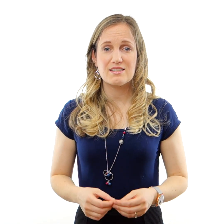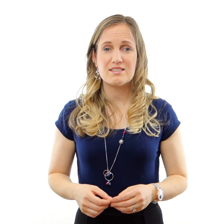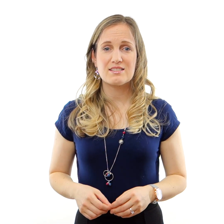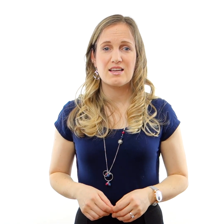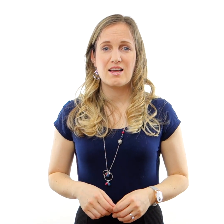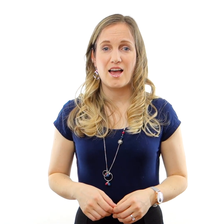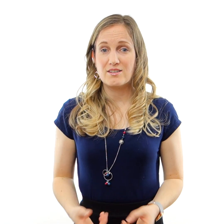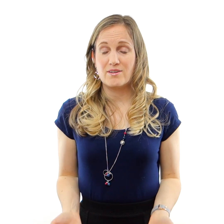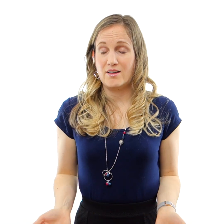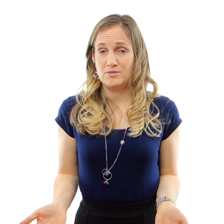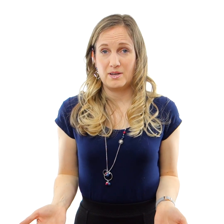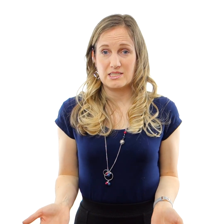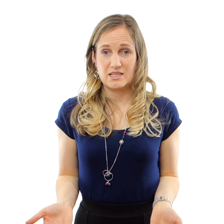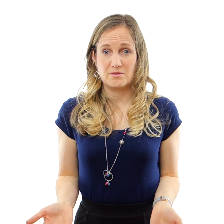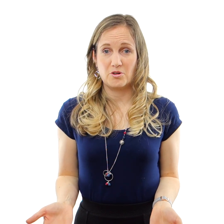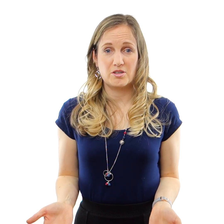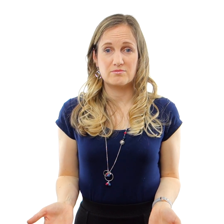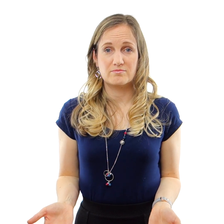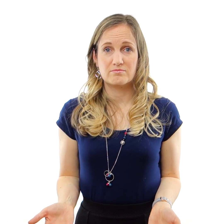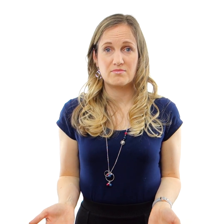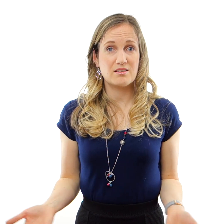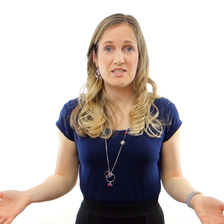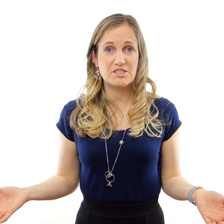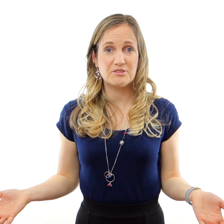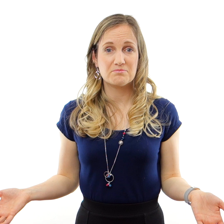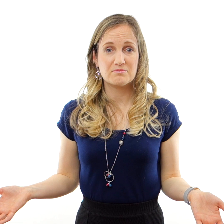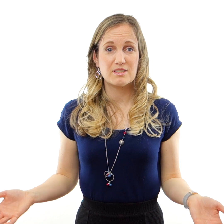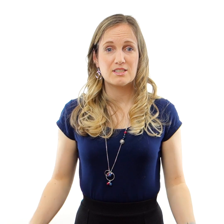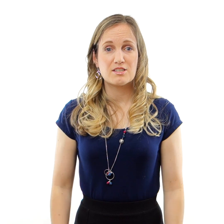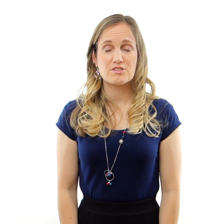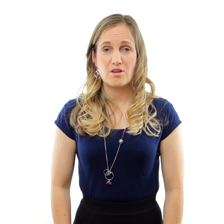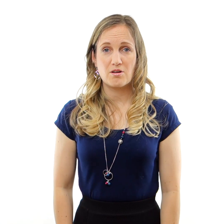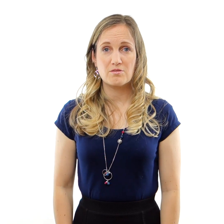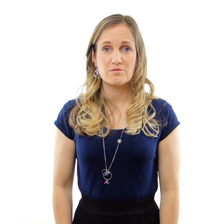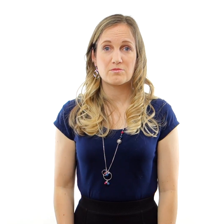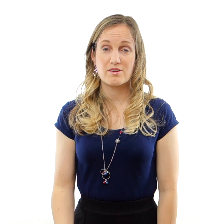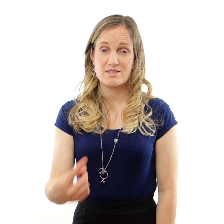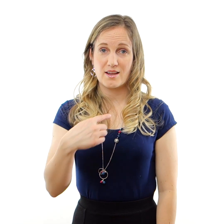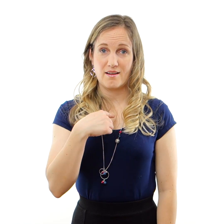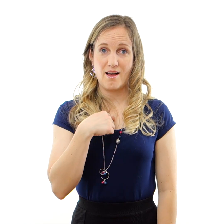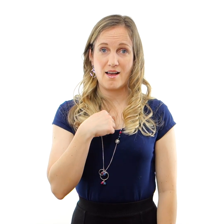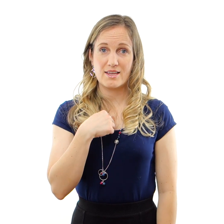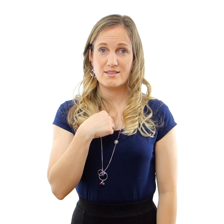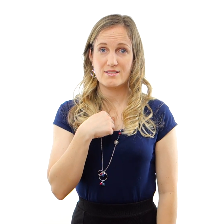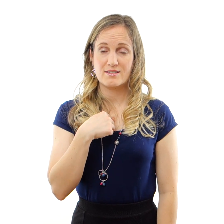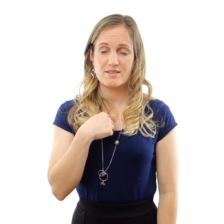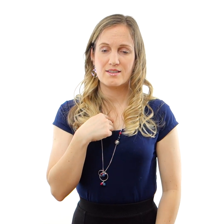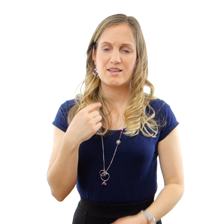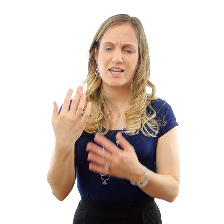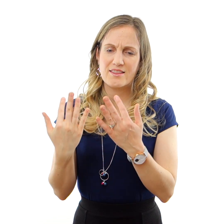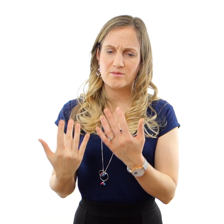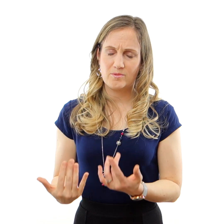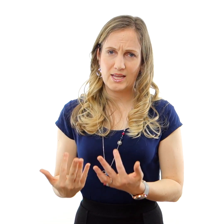is, I don't have to wait until I'm grown. I don't need to. So, we're going to say I, and then